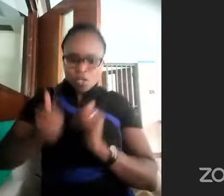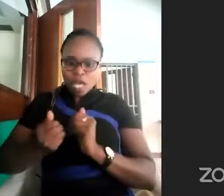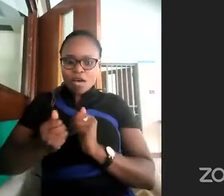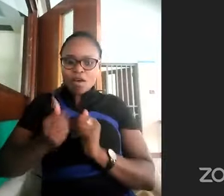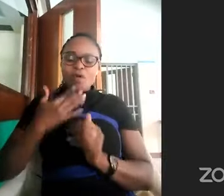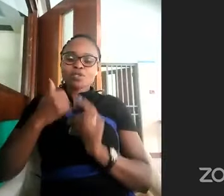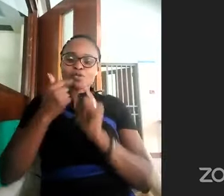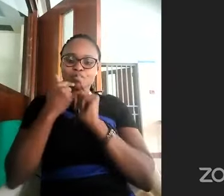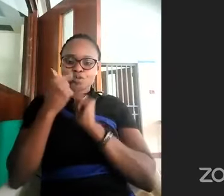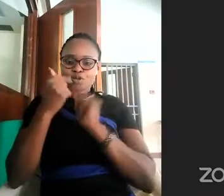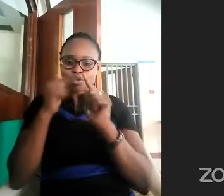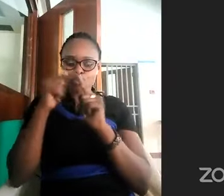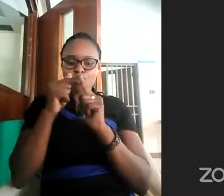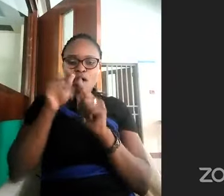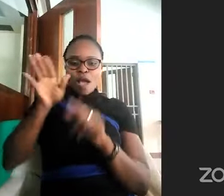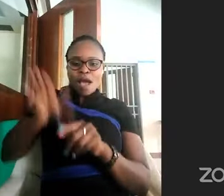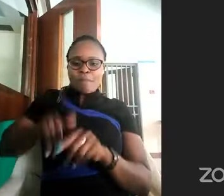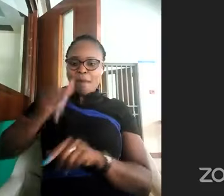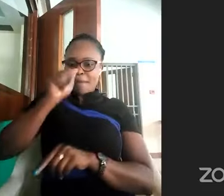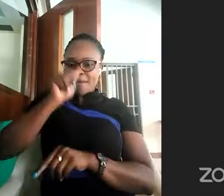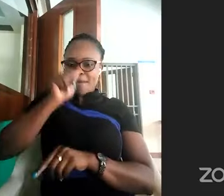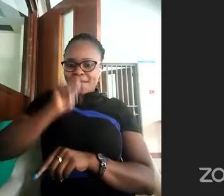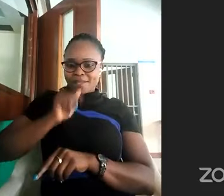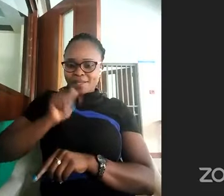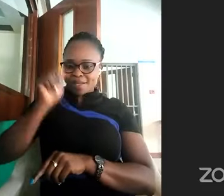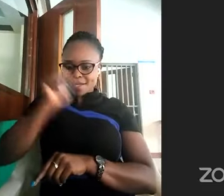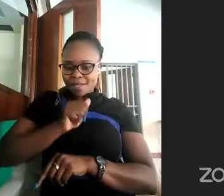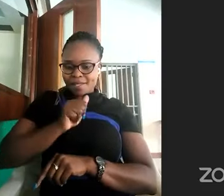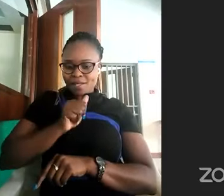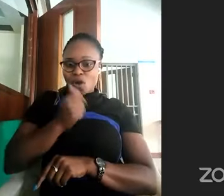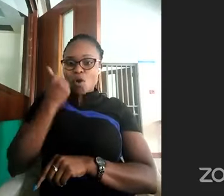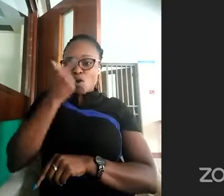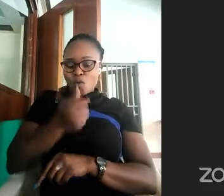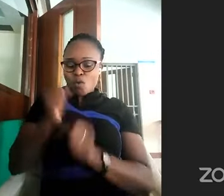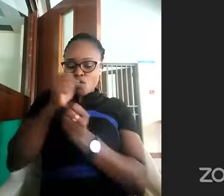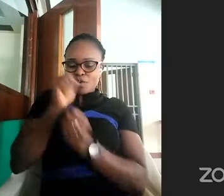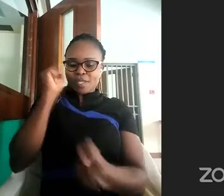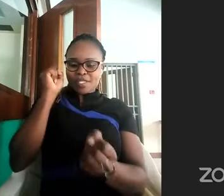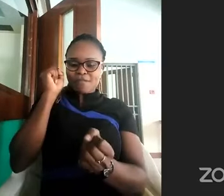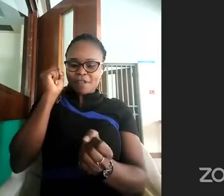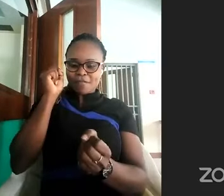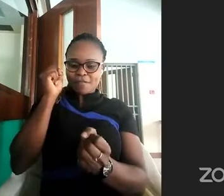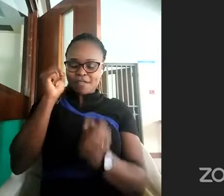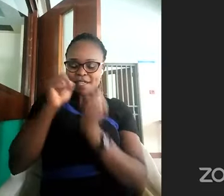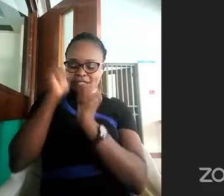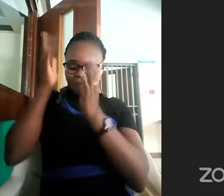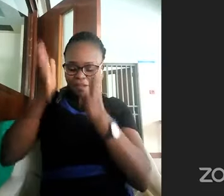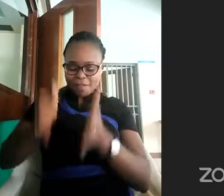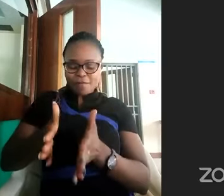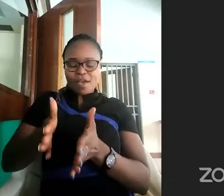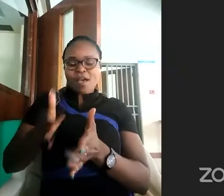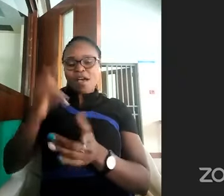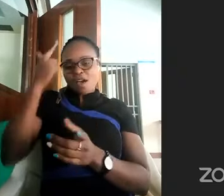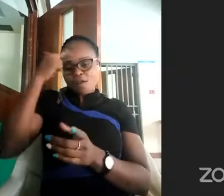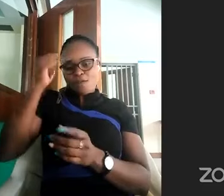story a little bit. You will only take 1 minute approximately. So I'm going to pick Josephine Leshao.